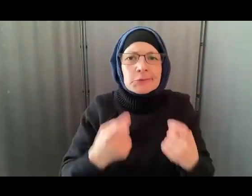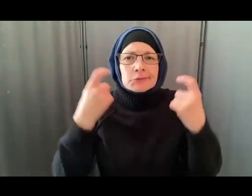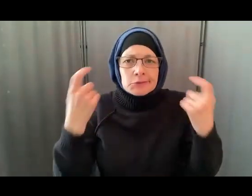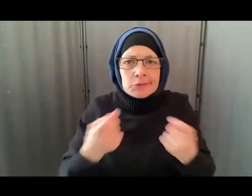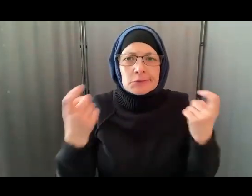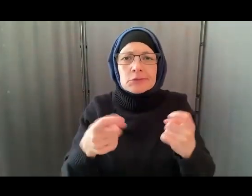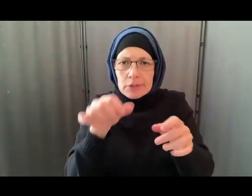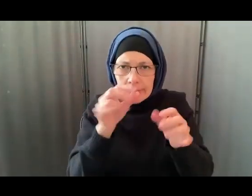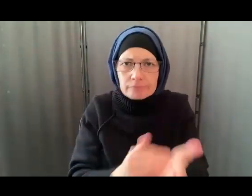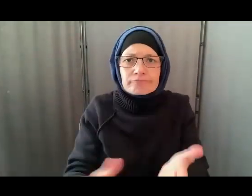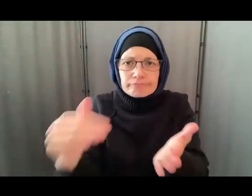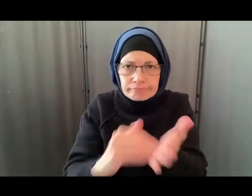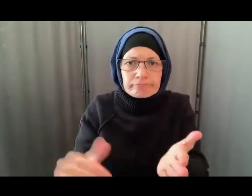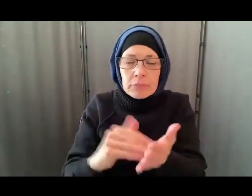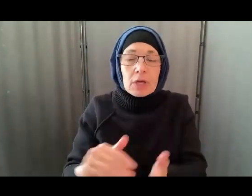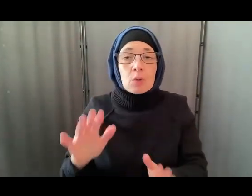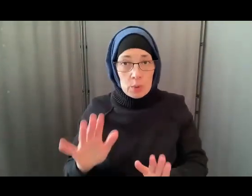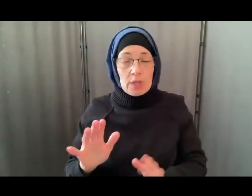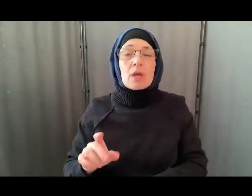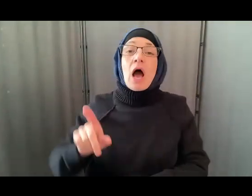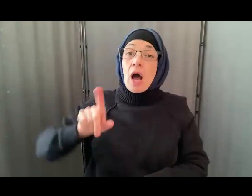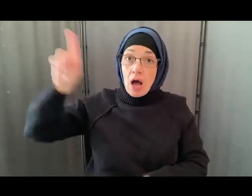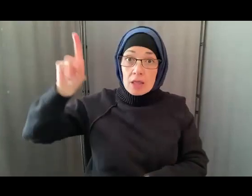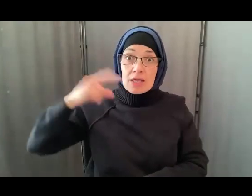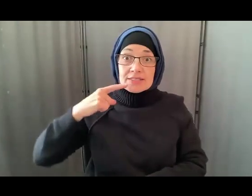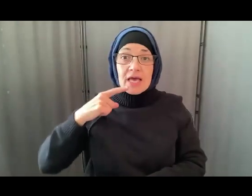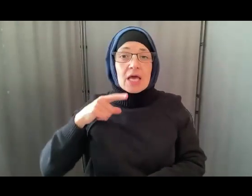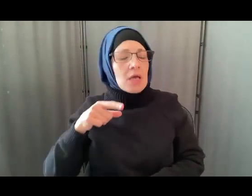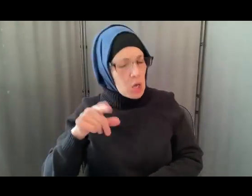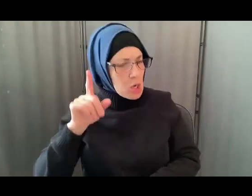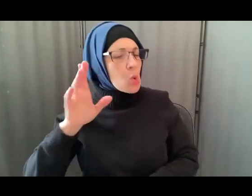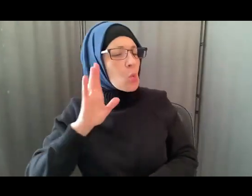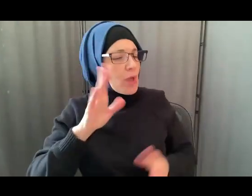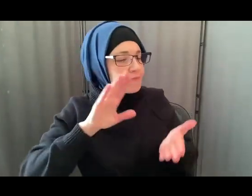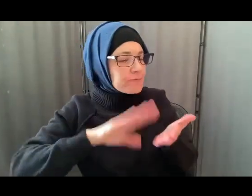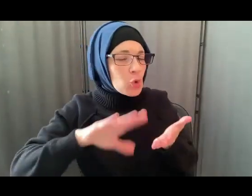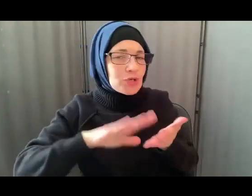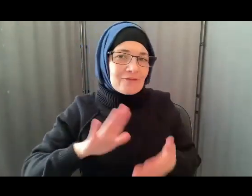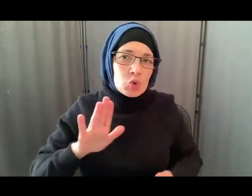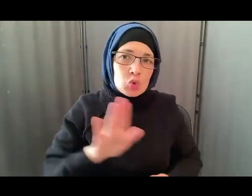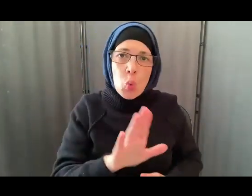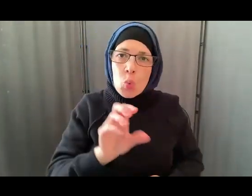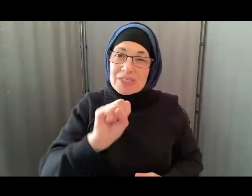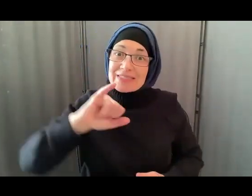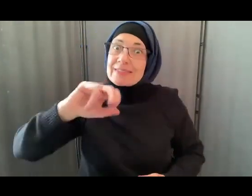But the fact that Allah is saying that He would forgive you your sin,